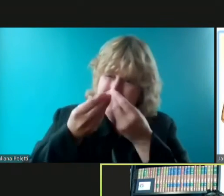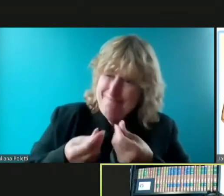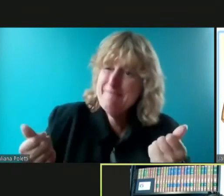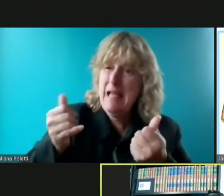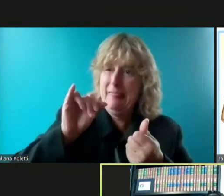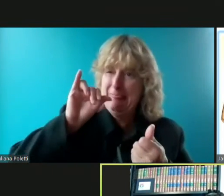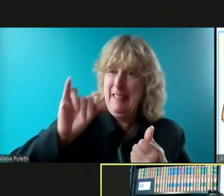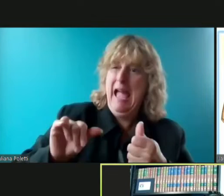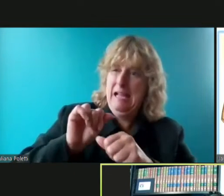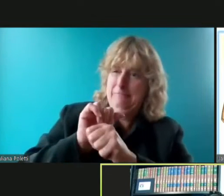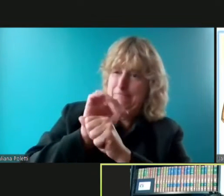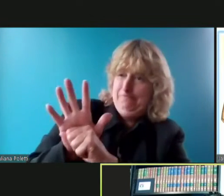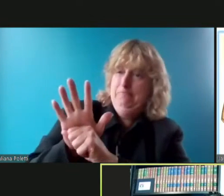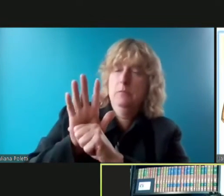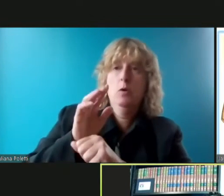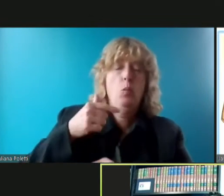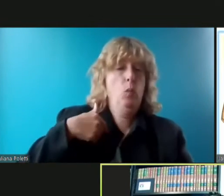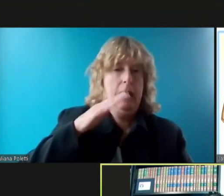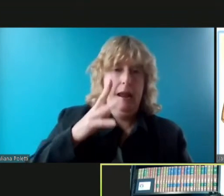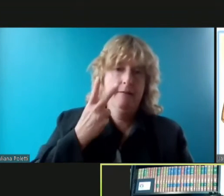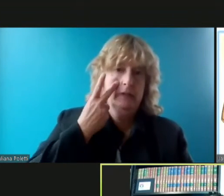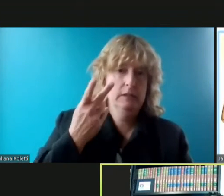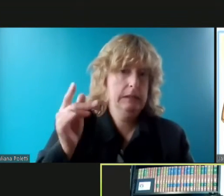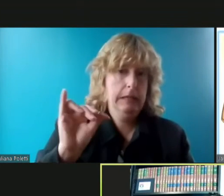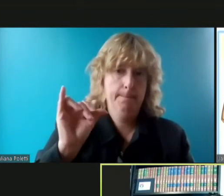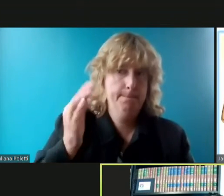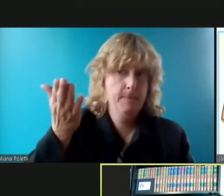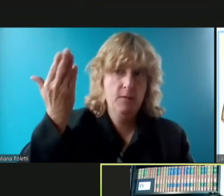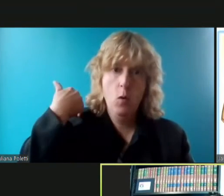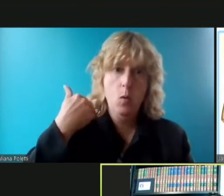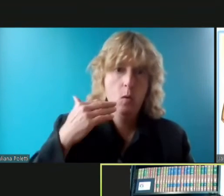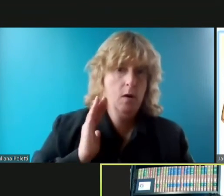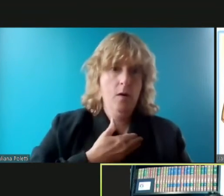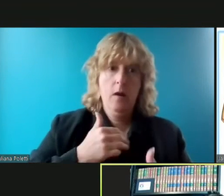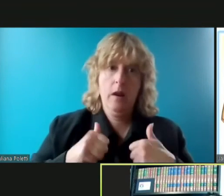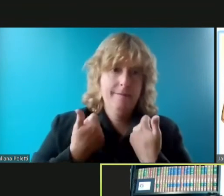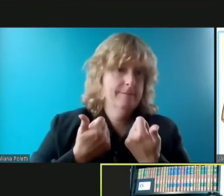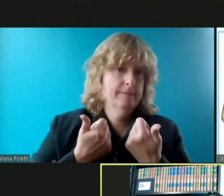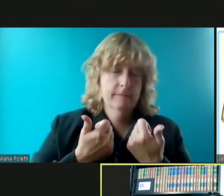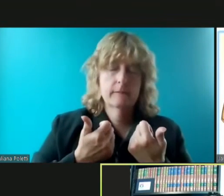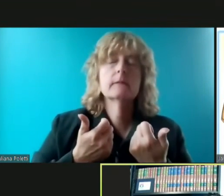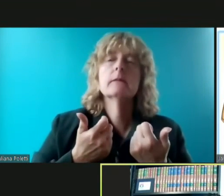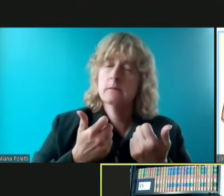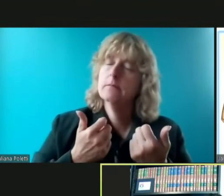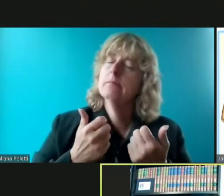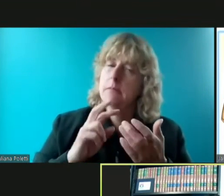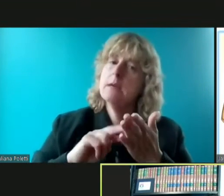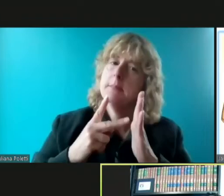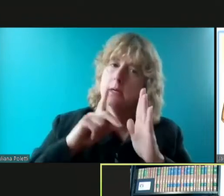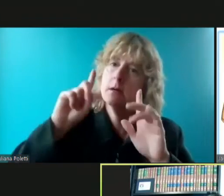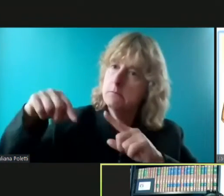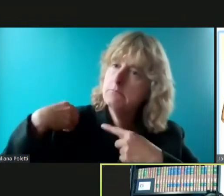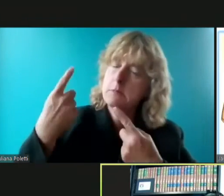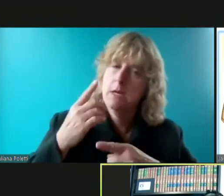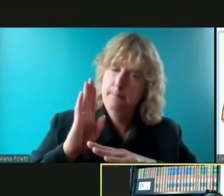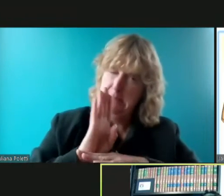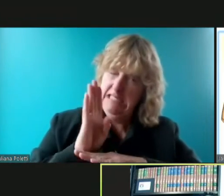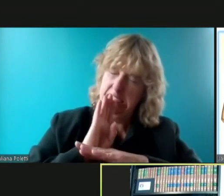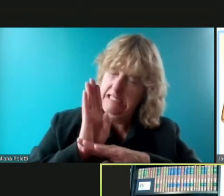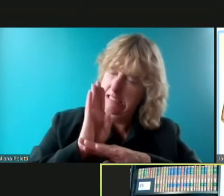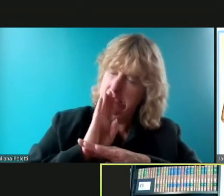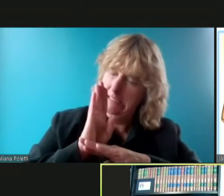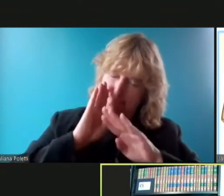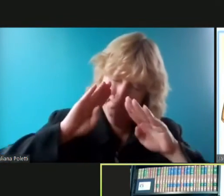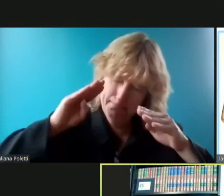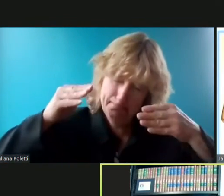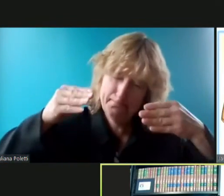in in our lifetime so it's been it's been a um it's been a busy time and we're not out of the pandemic so